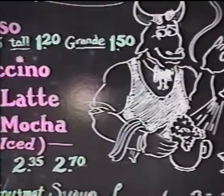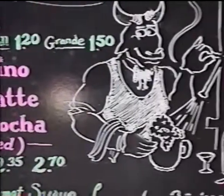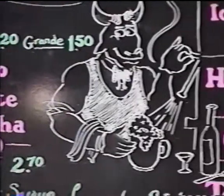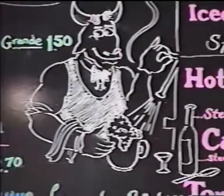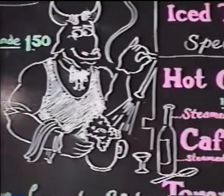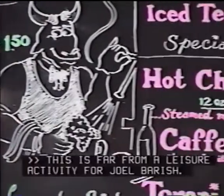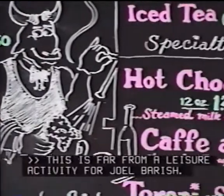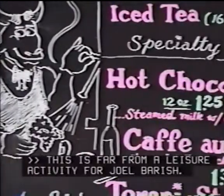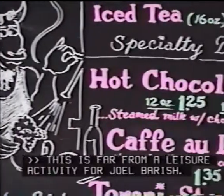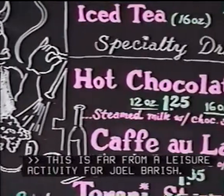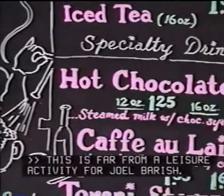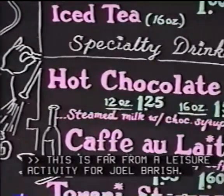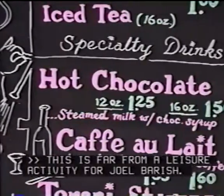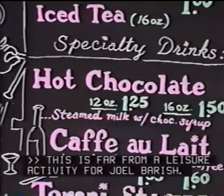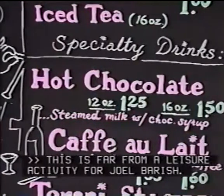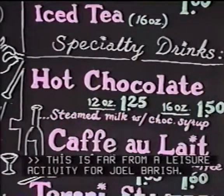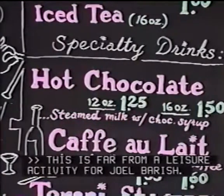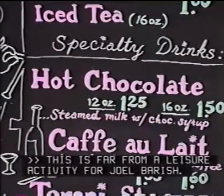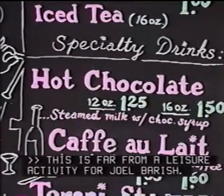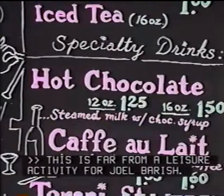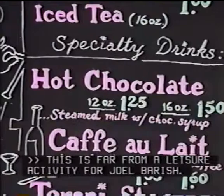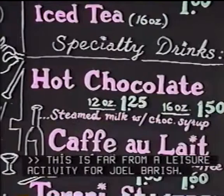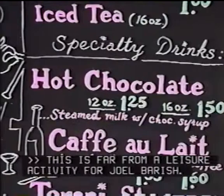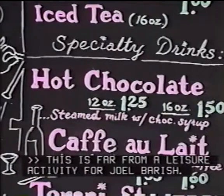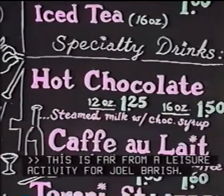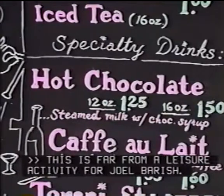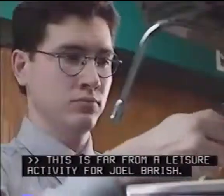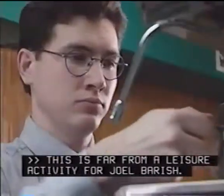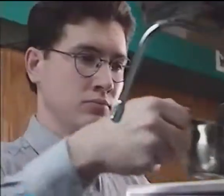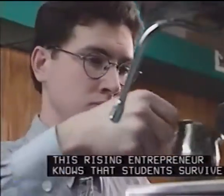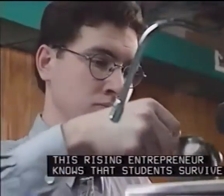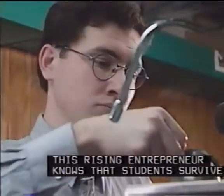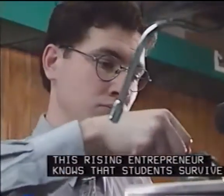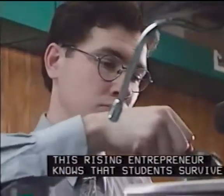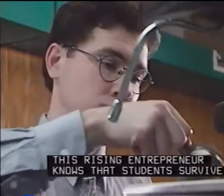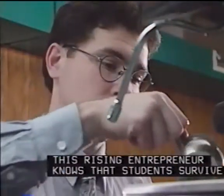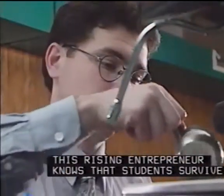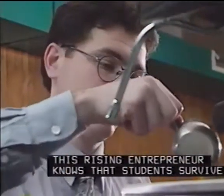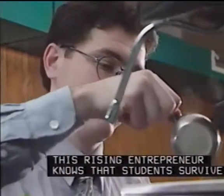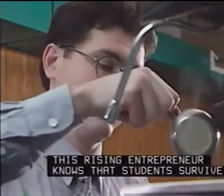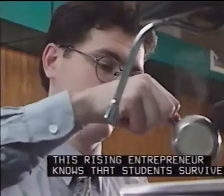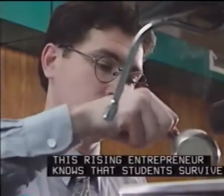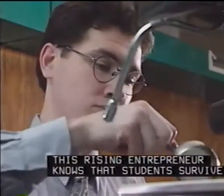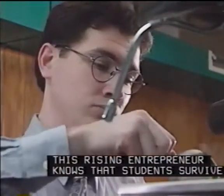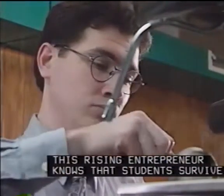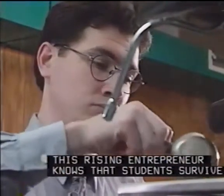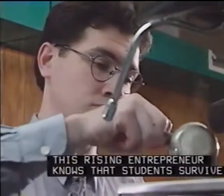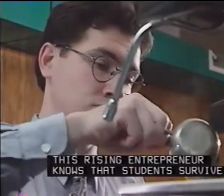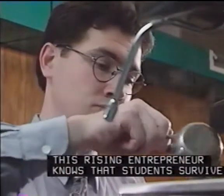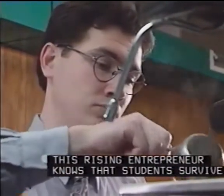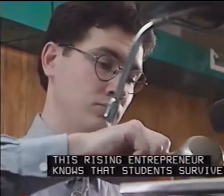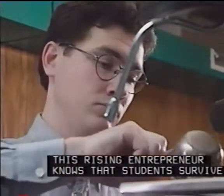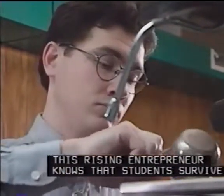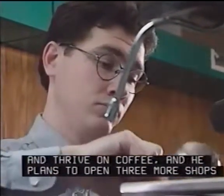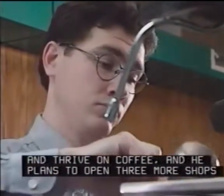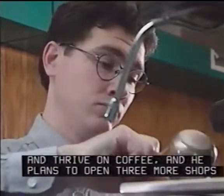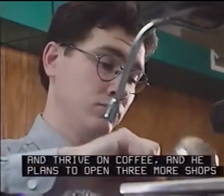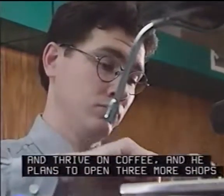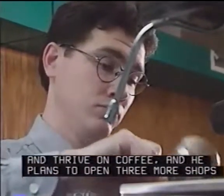This is far from a leisure activity for Joel Barish. This rising entrepreneur knows that students survive and thrive on